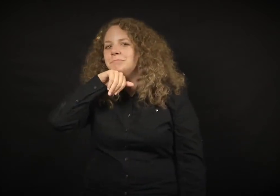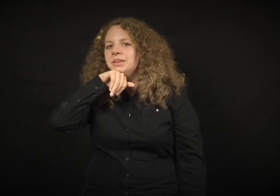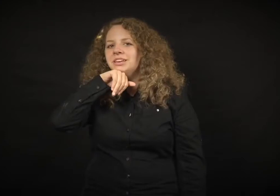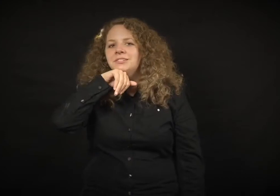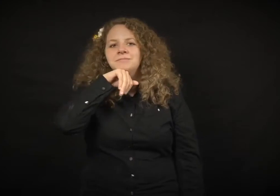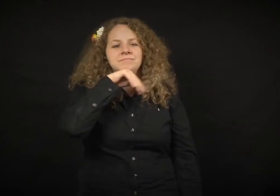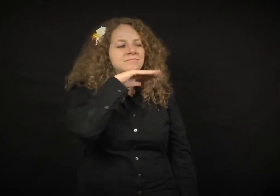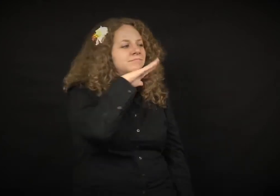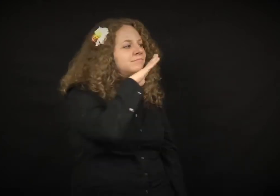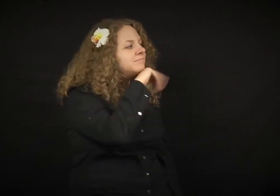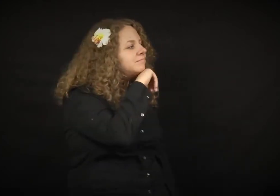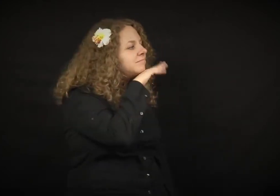Pig.